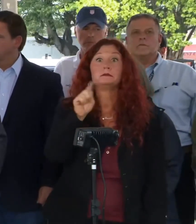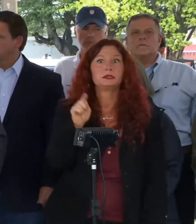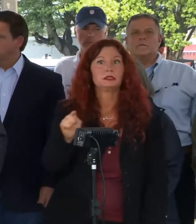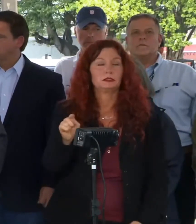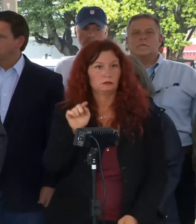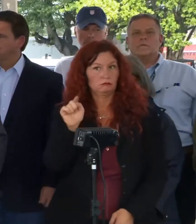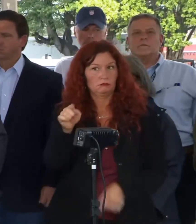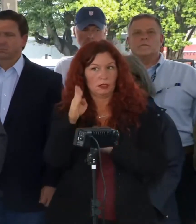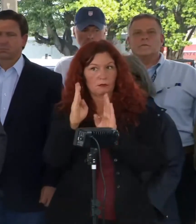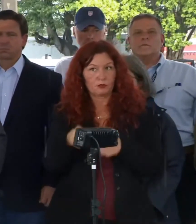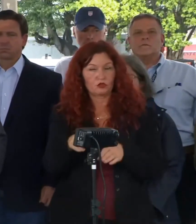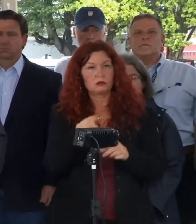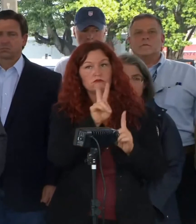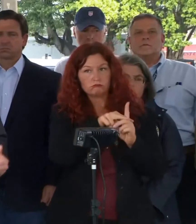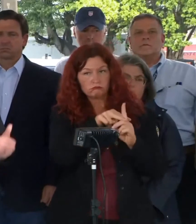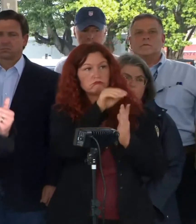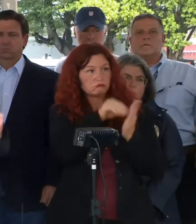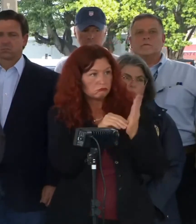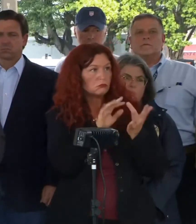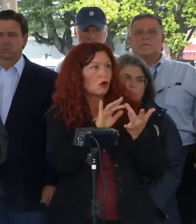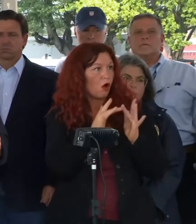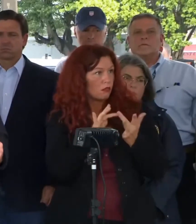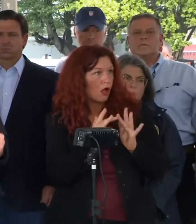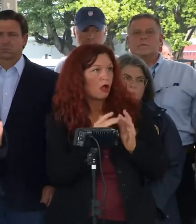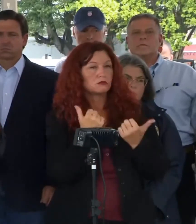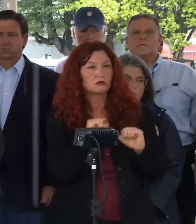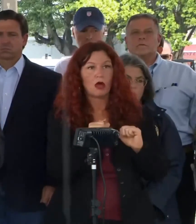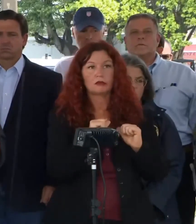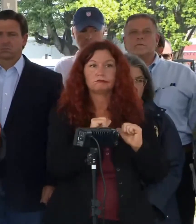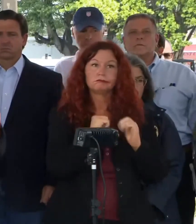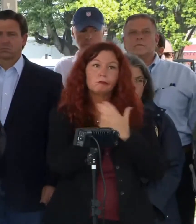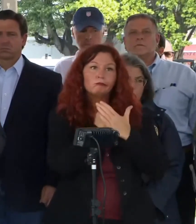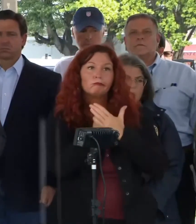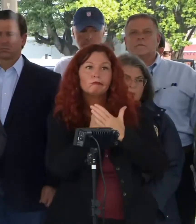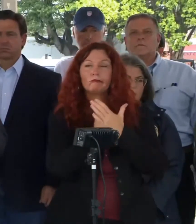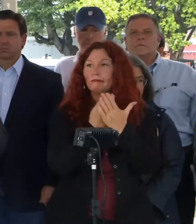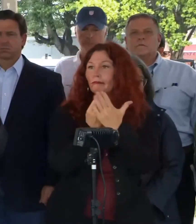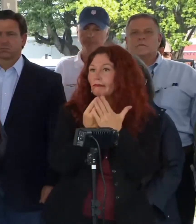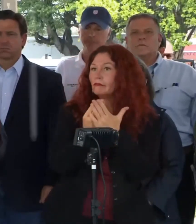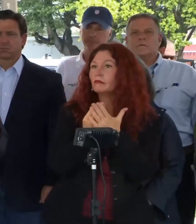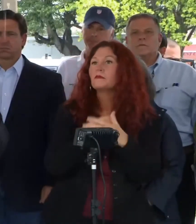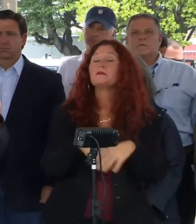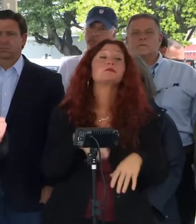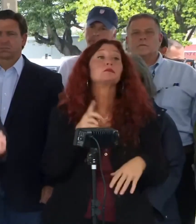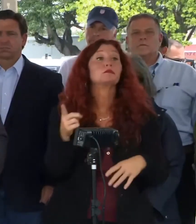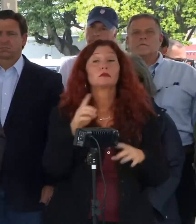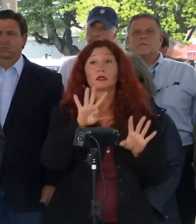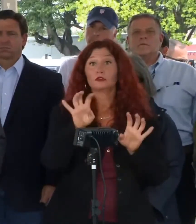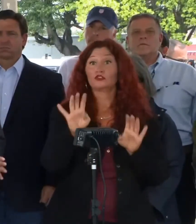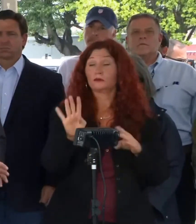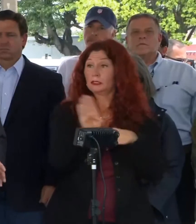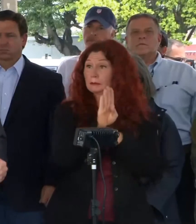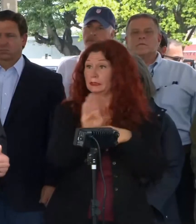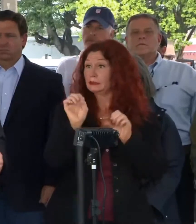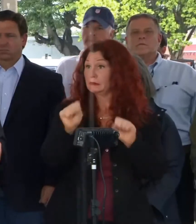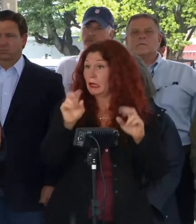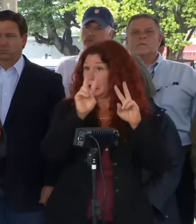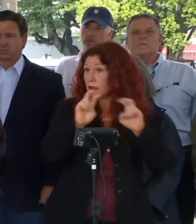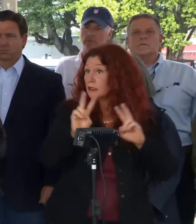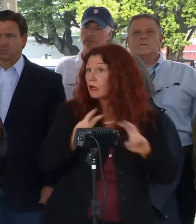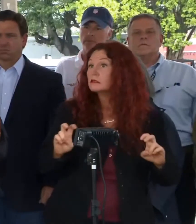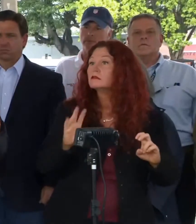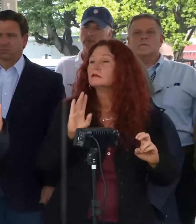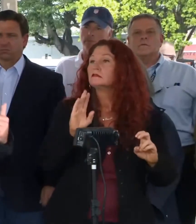been in communication with them. We hope to draw down some additional funds. But those surveys that these businesses can assess and do online will